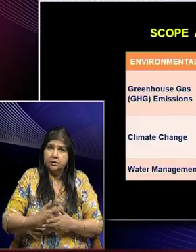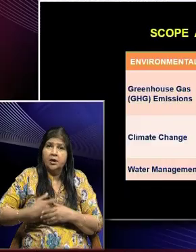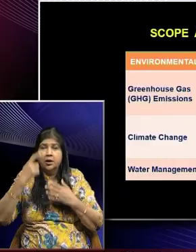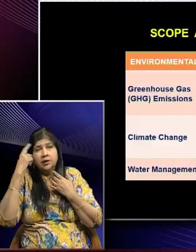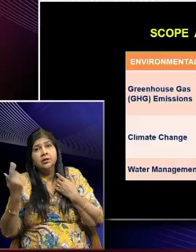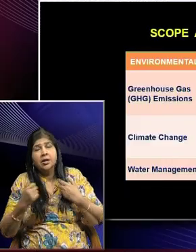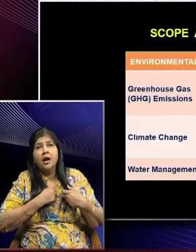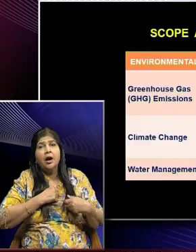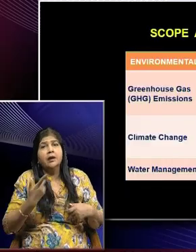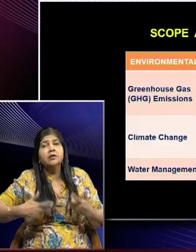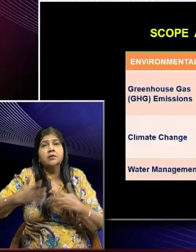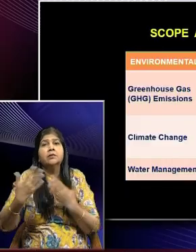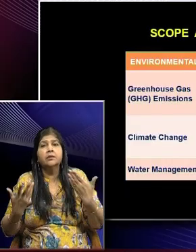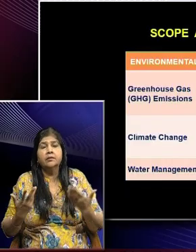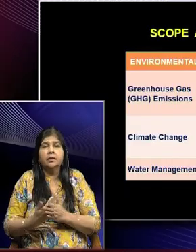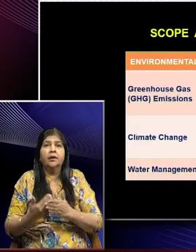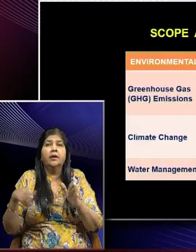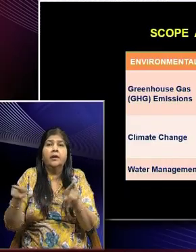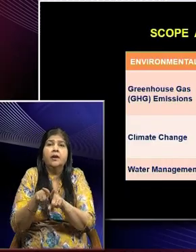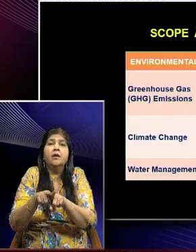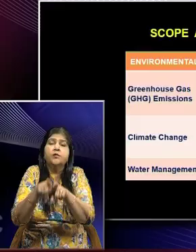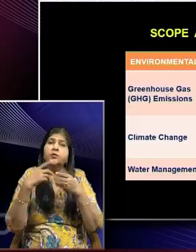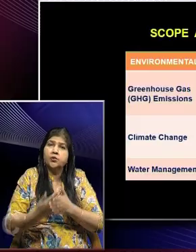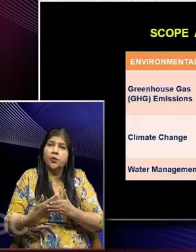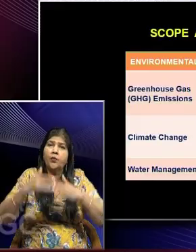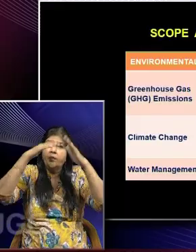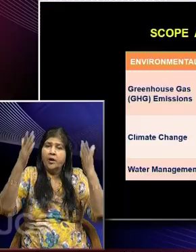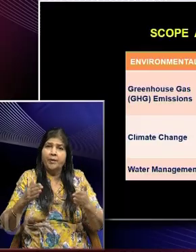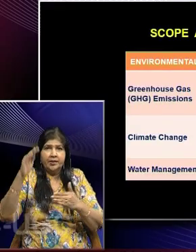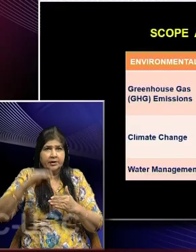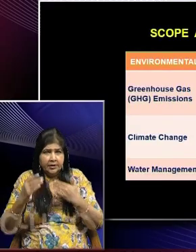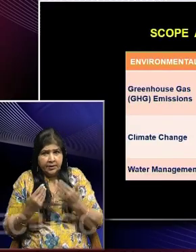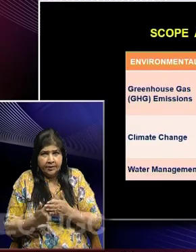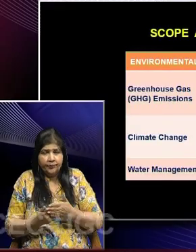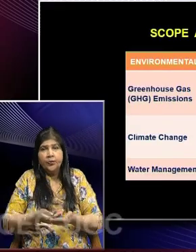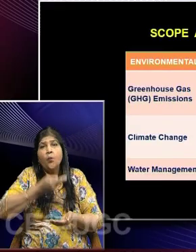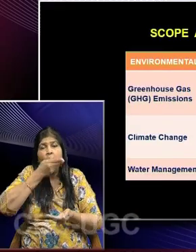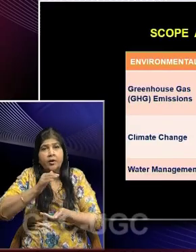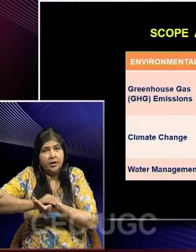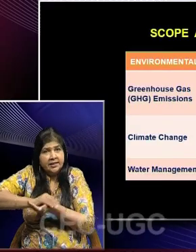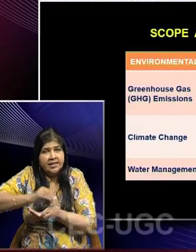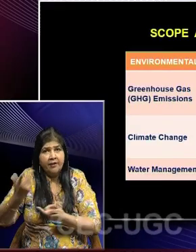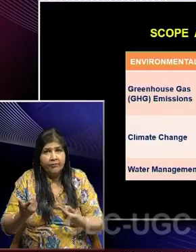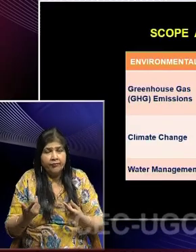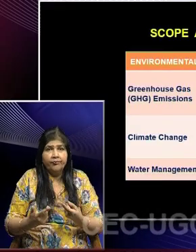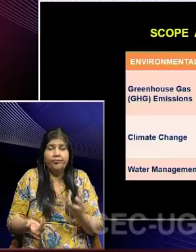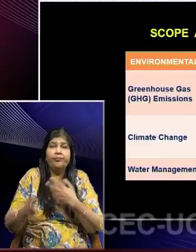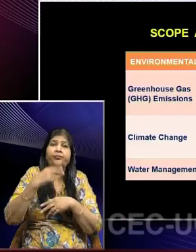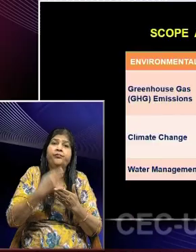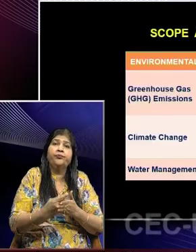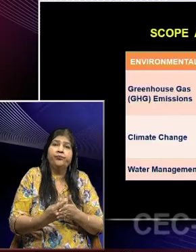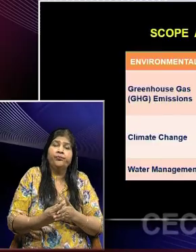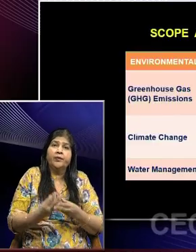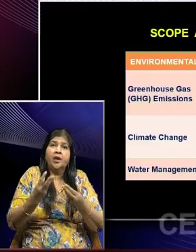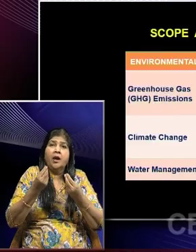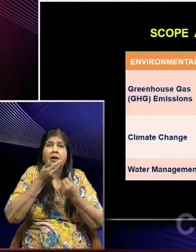of ours, in terms of environmental degradations, the water management, or what you call as